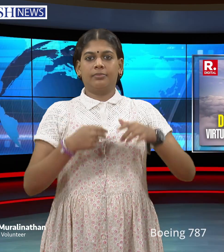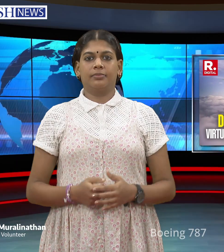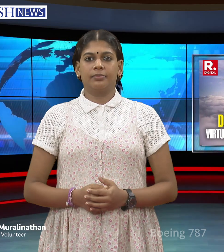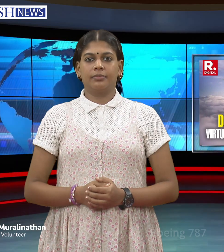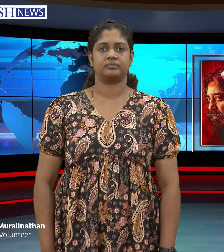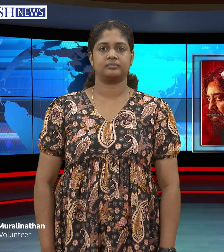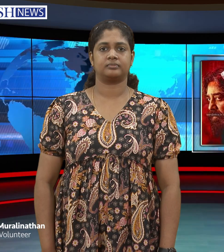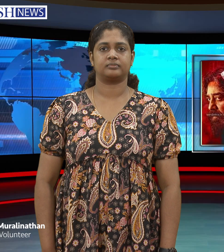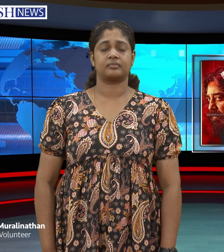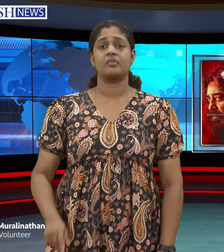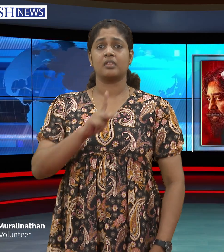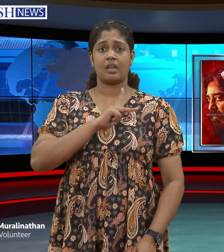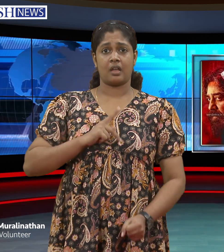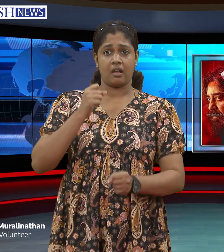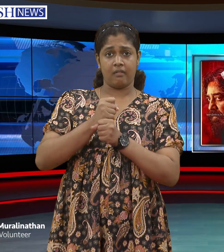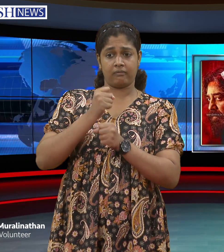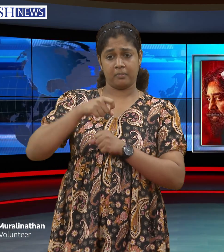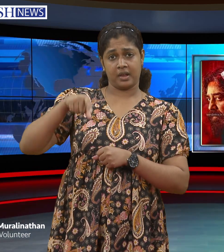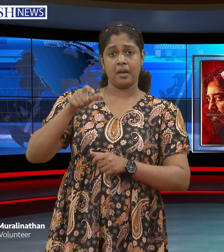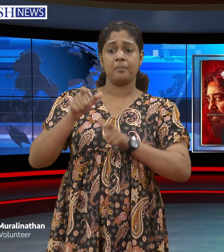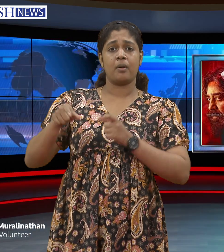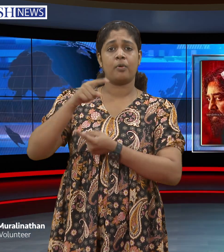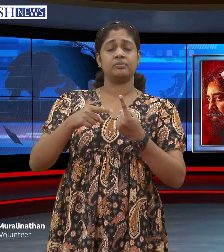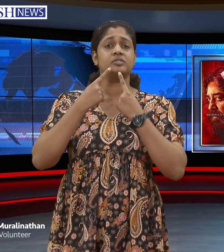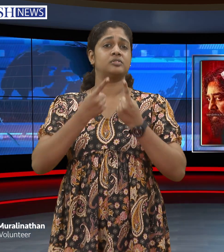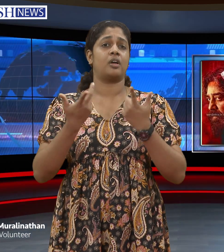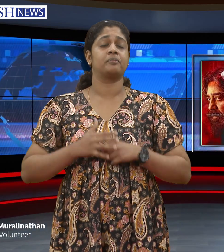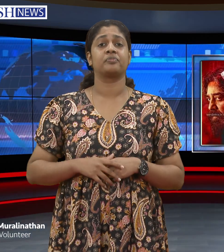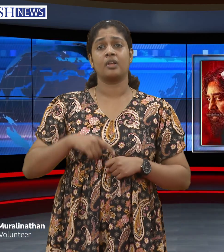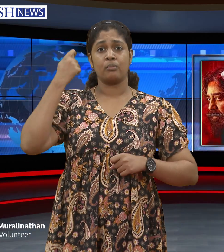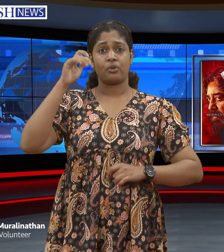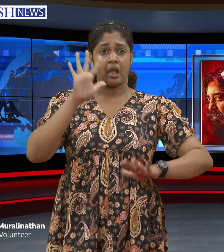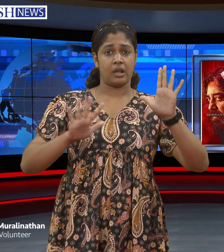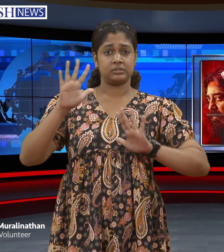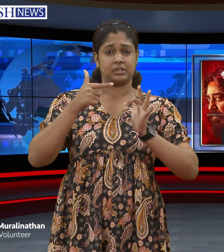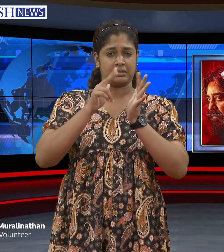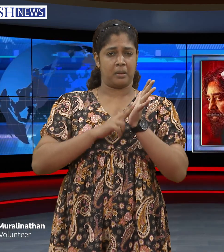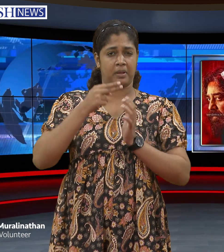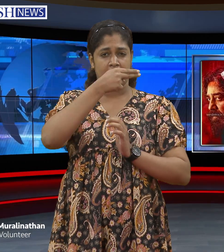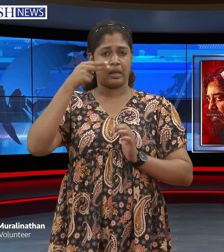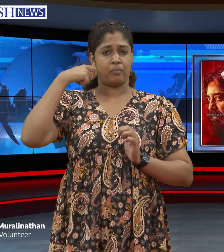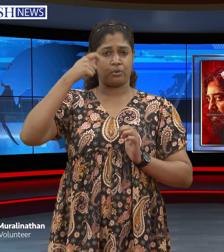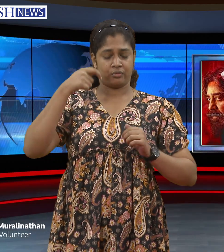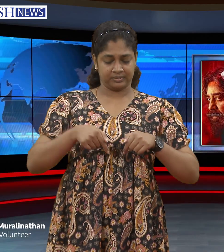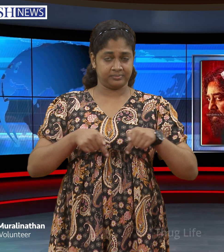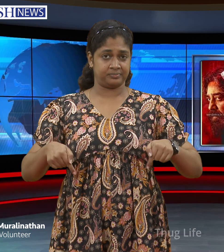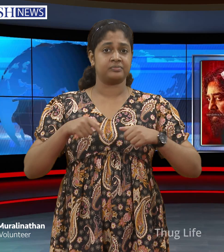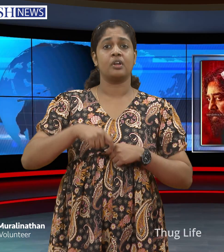added. The Supreme Court made it clear on June 17, 2025 that the rights of filmmakers and theatre